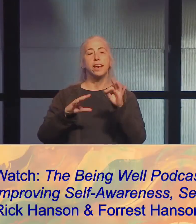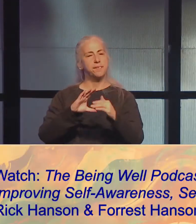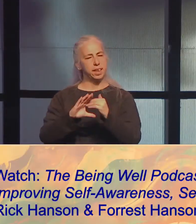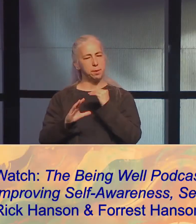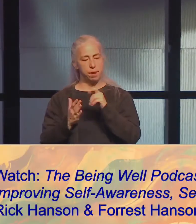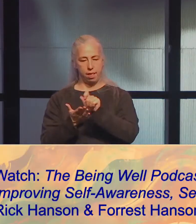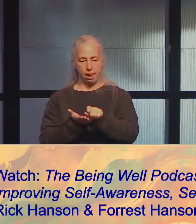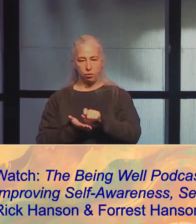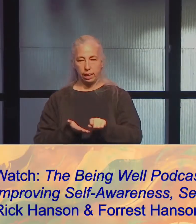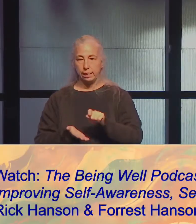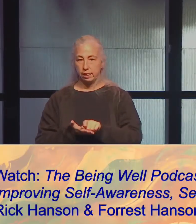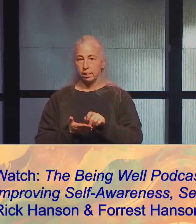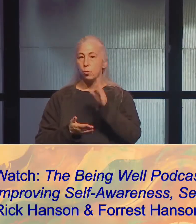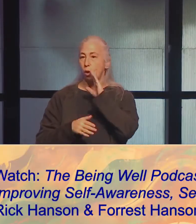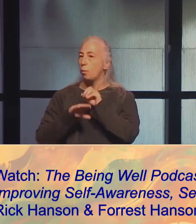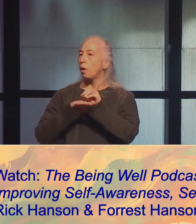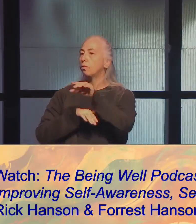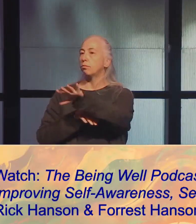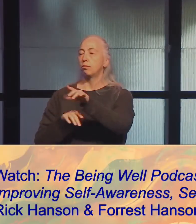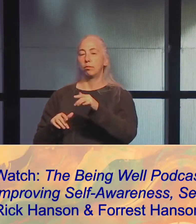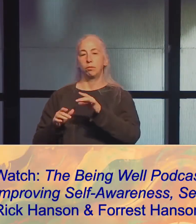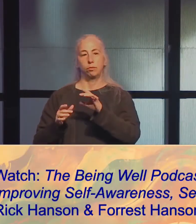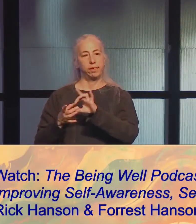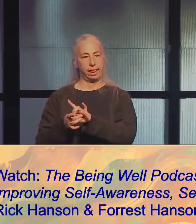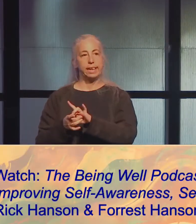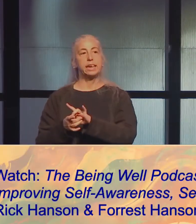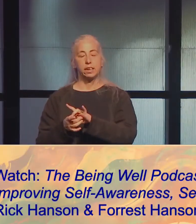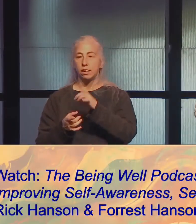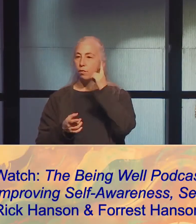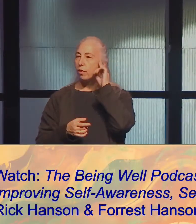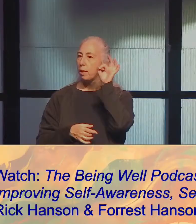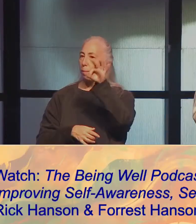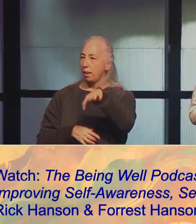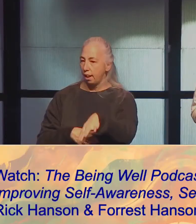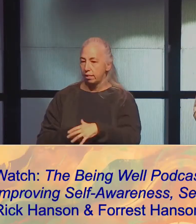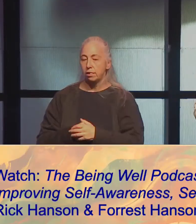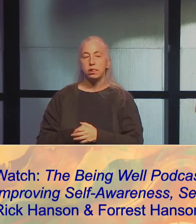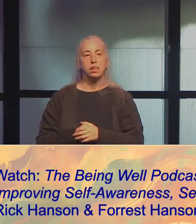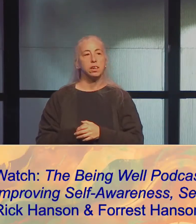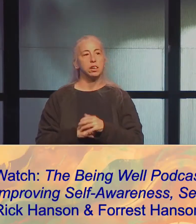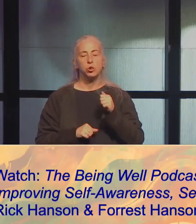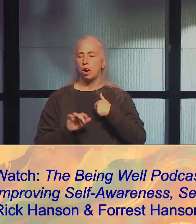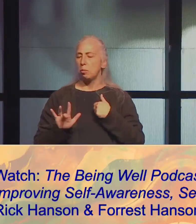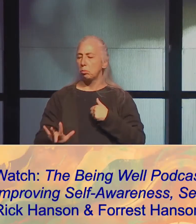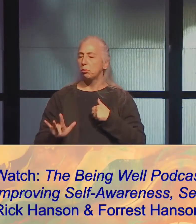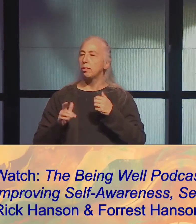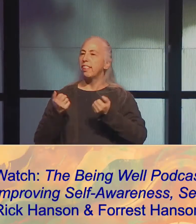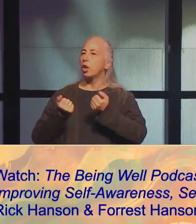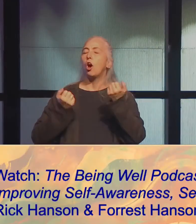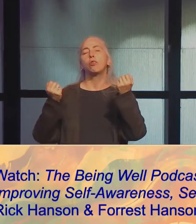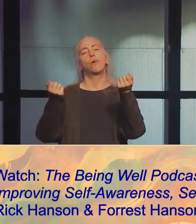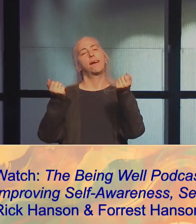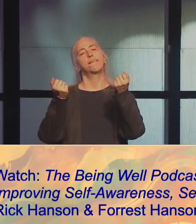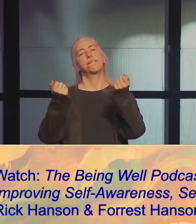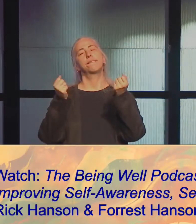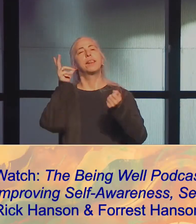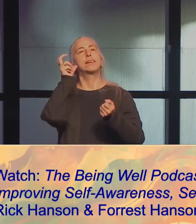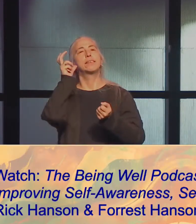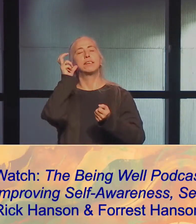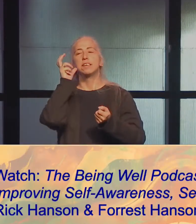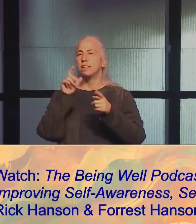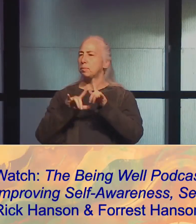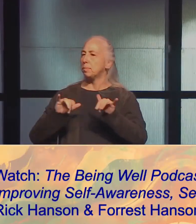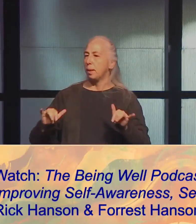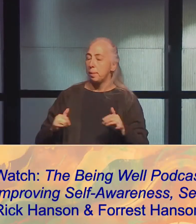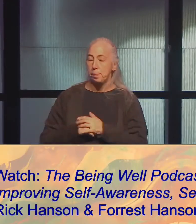is in our system, we'll send you the link right to it. Listen to it while you're in the car. It's just like this first step. And this episode gives